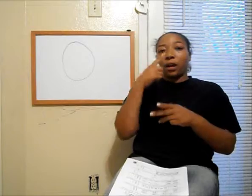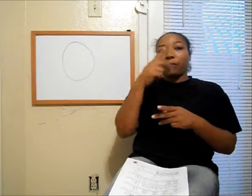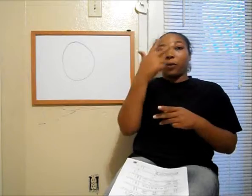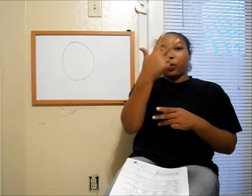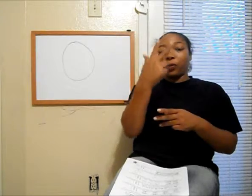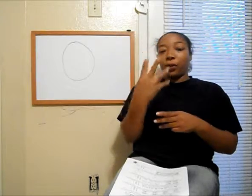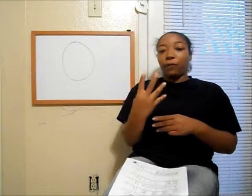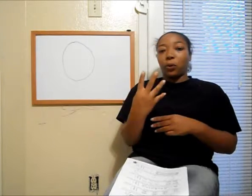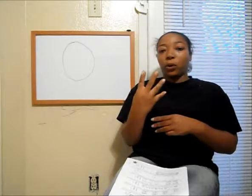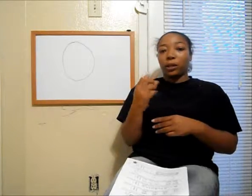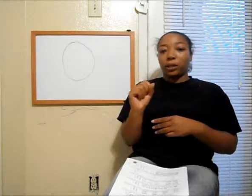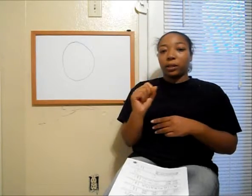for 3/4,